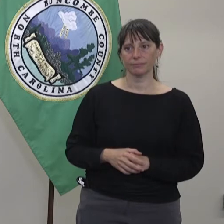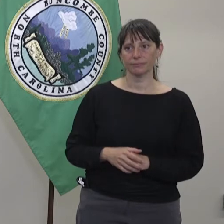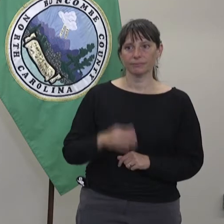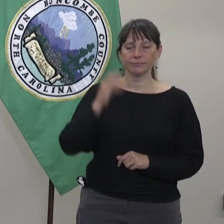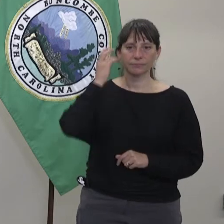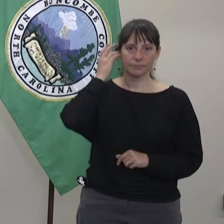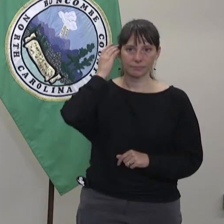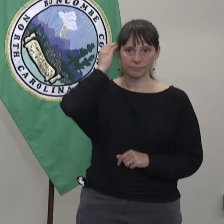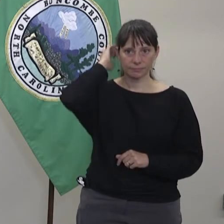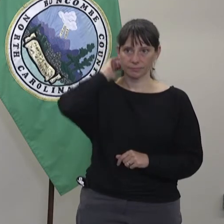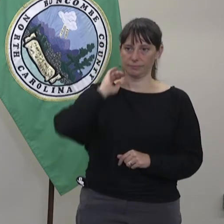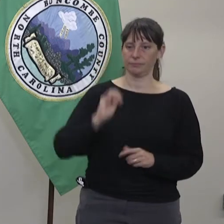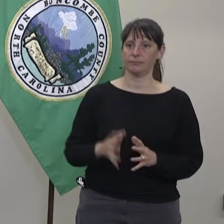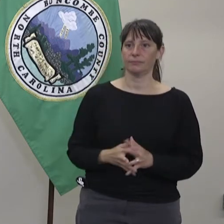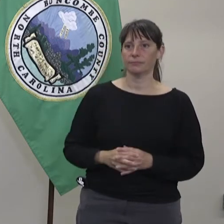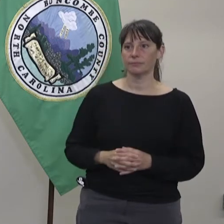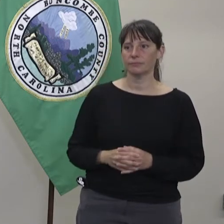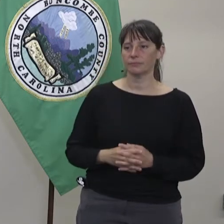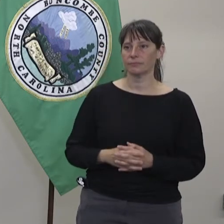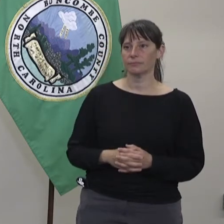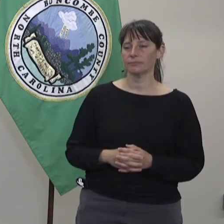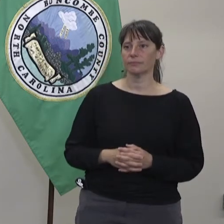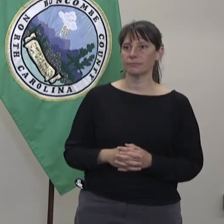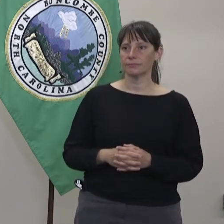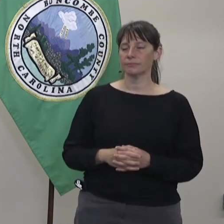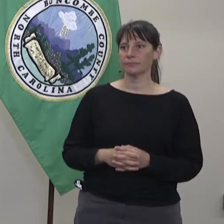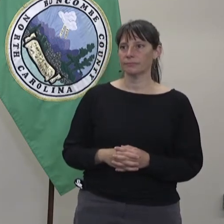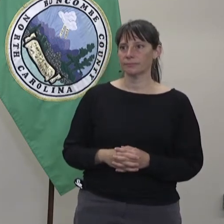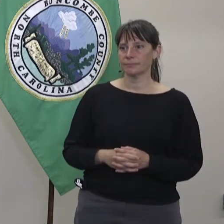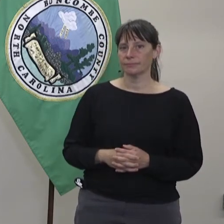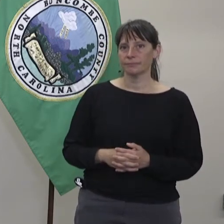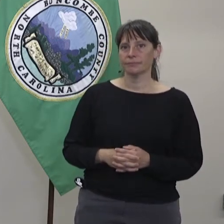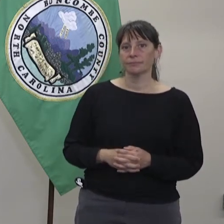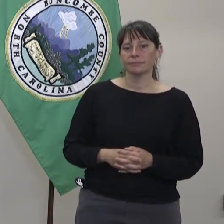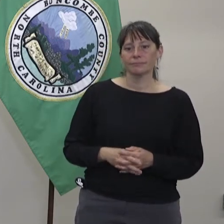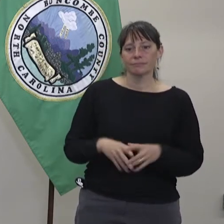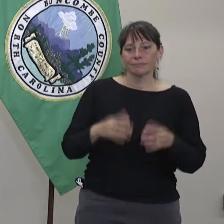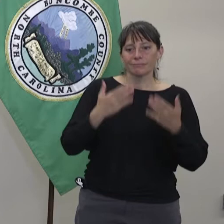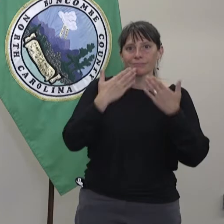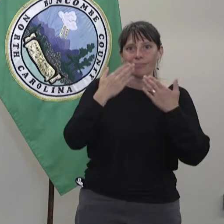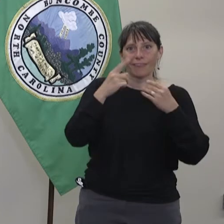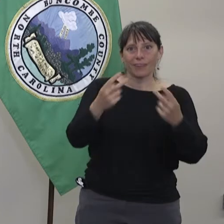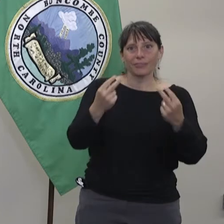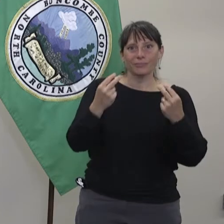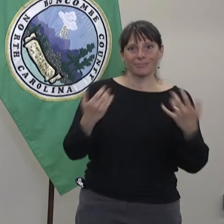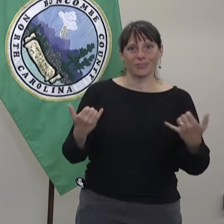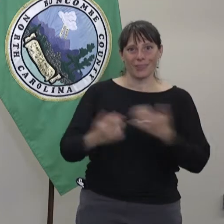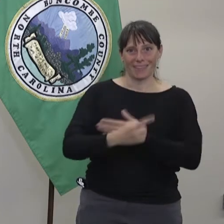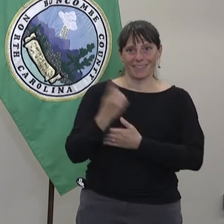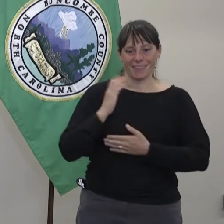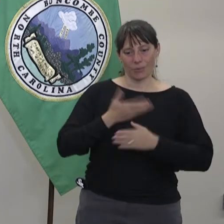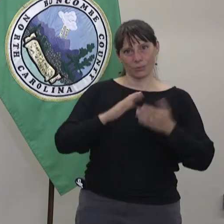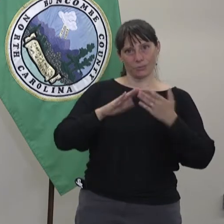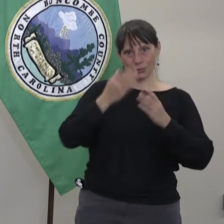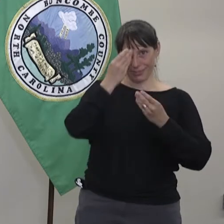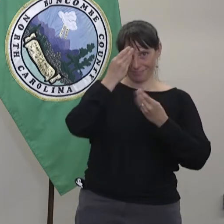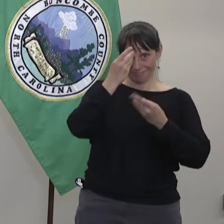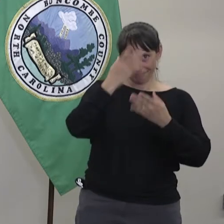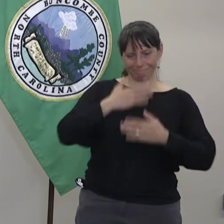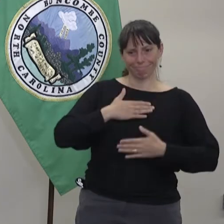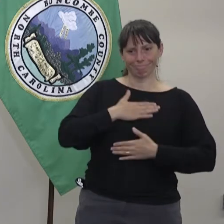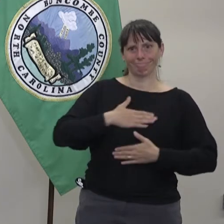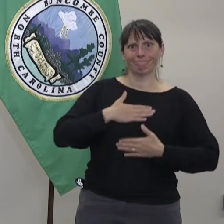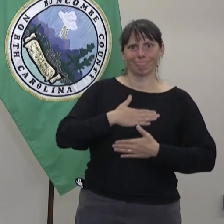Thanks for joining us today at the community briefing. We appreciate you tuning in and being a part of our ongoing COVID-19